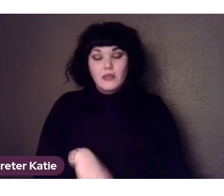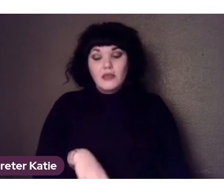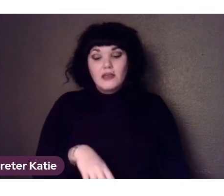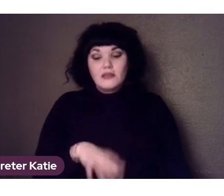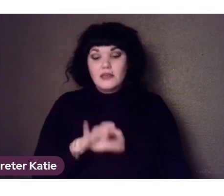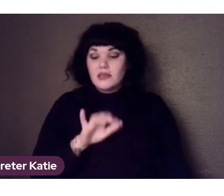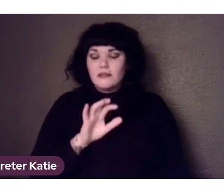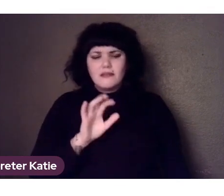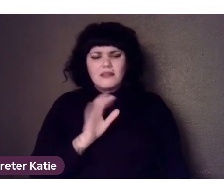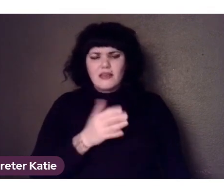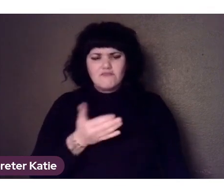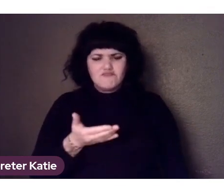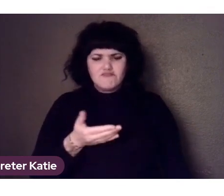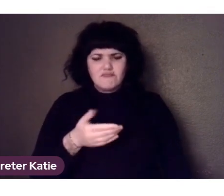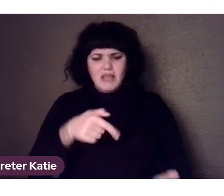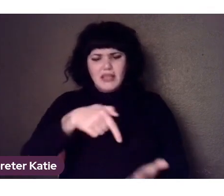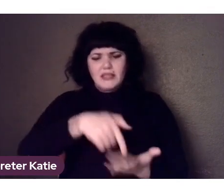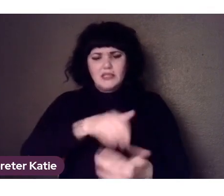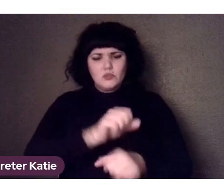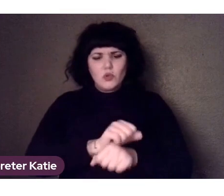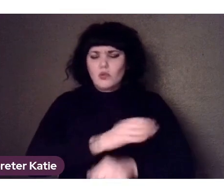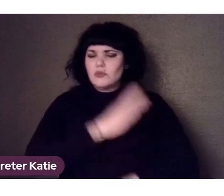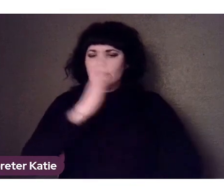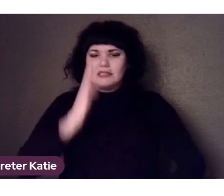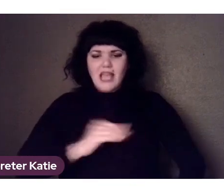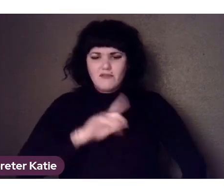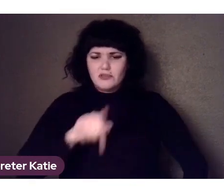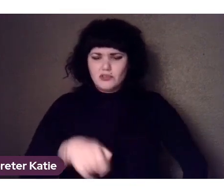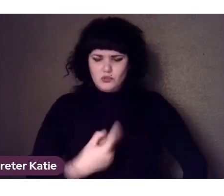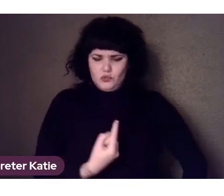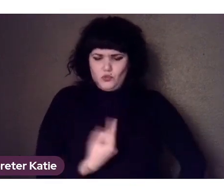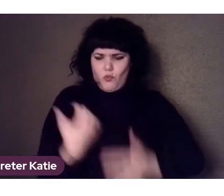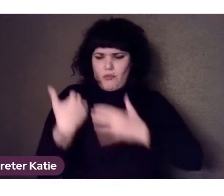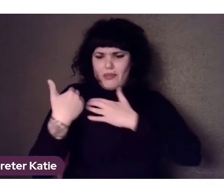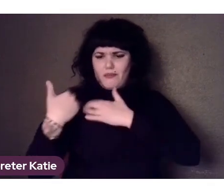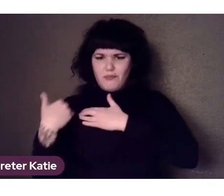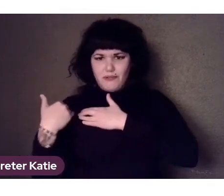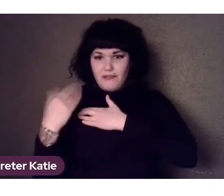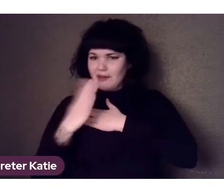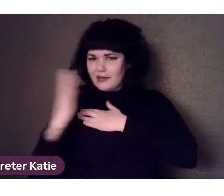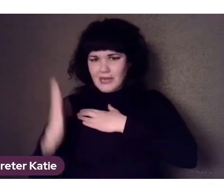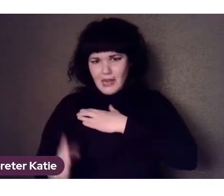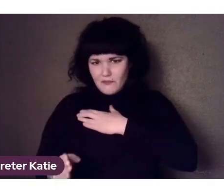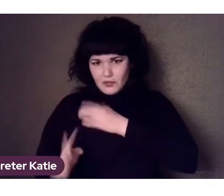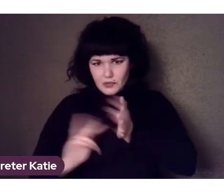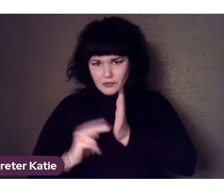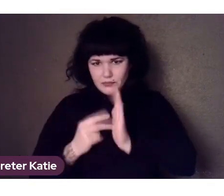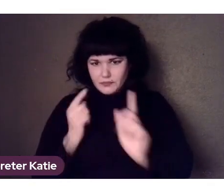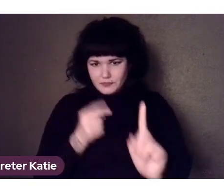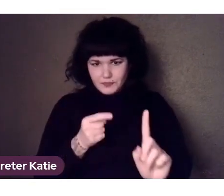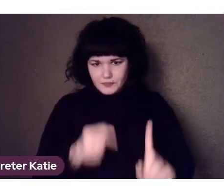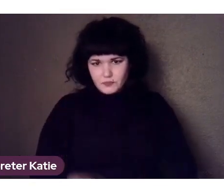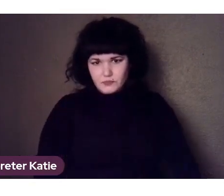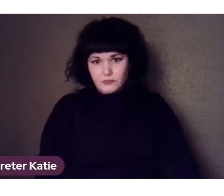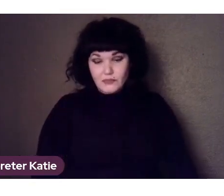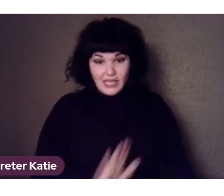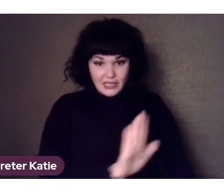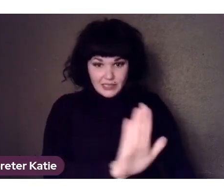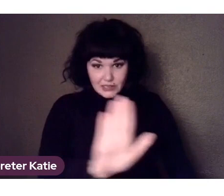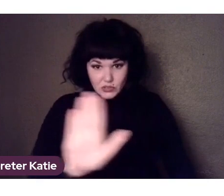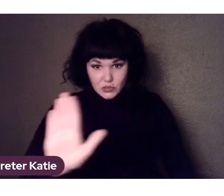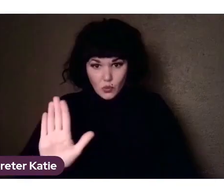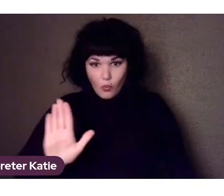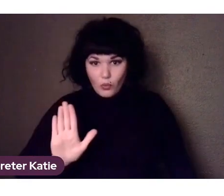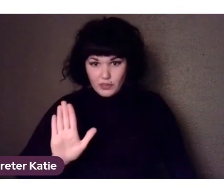was never meant to rest on my shoulders alone. That was never the intention. It's